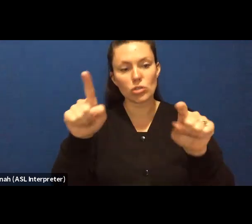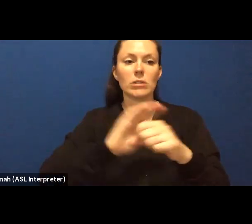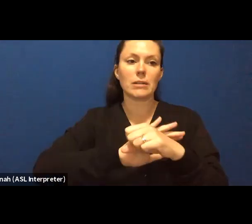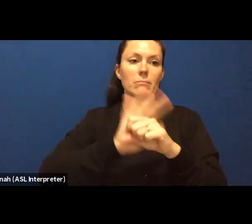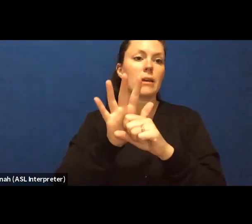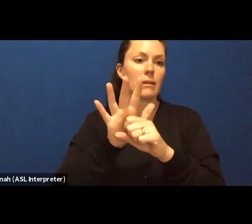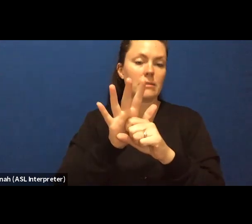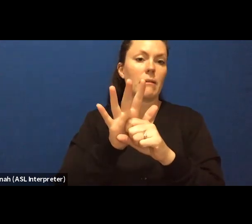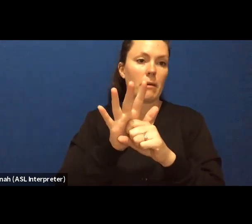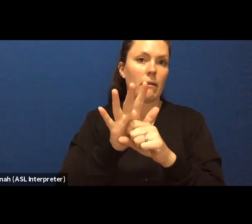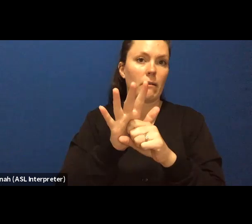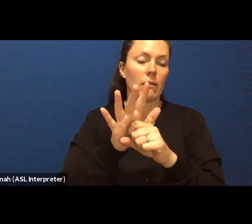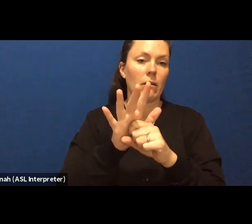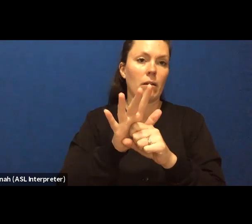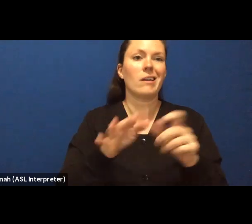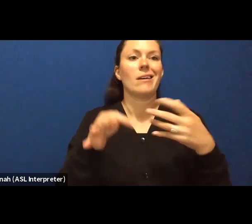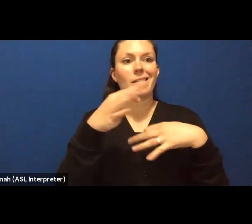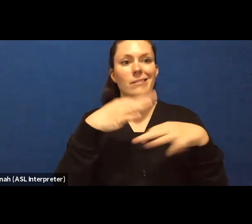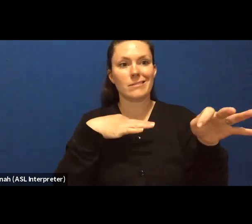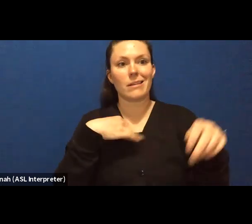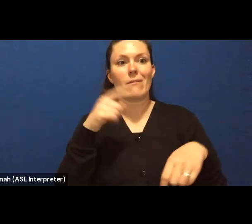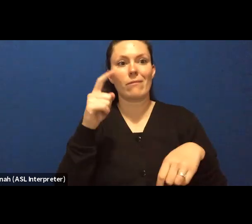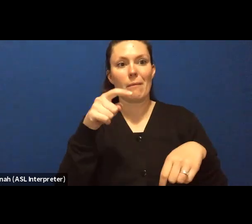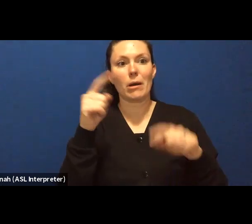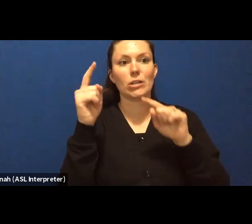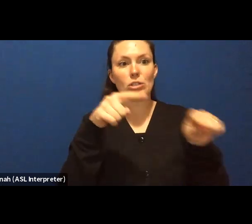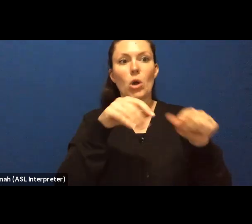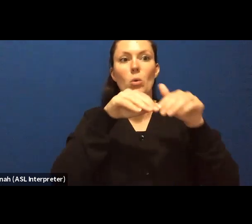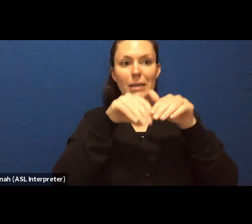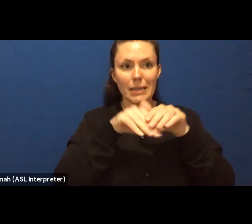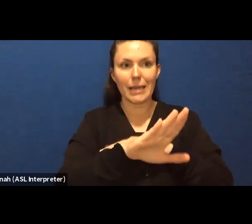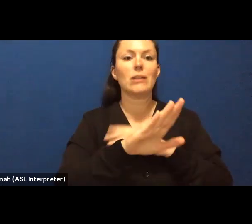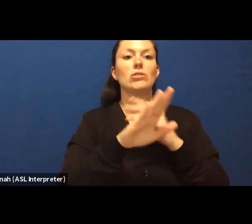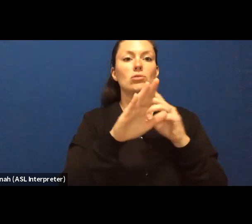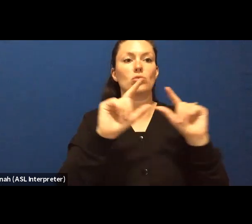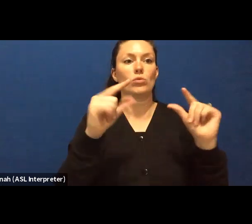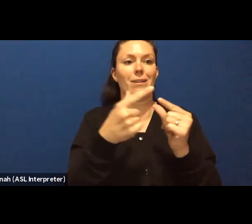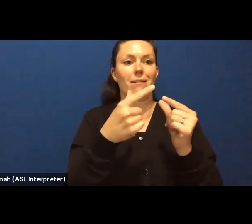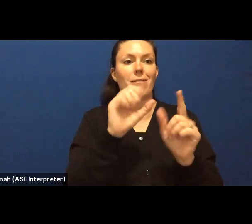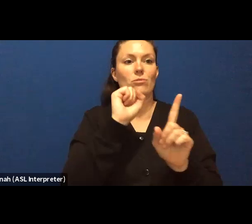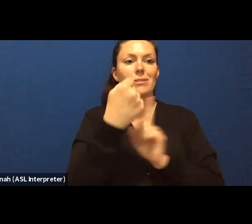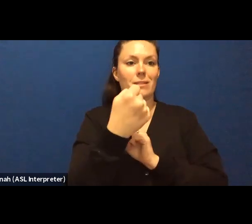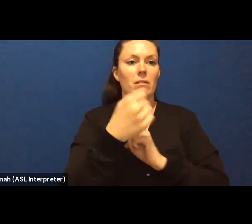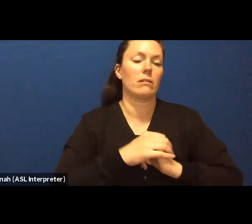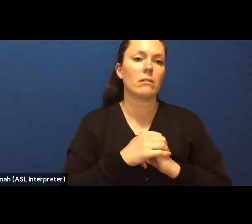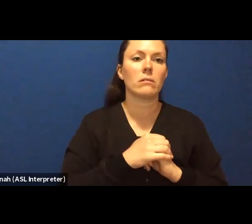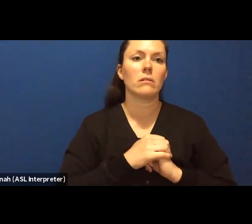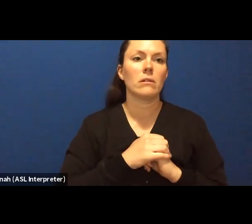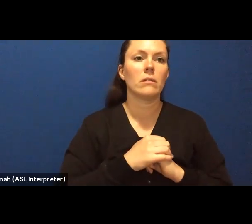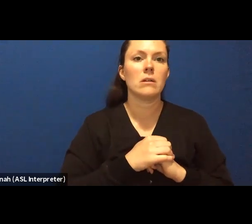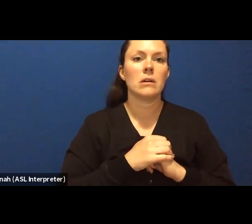as opposed to going into some type of a congregate setting. In addition to